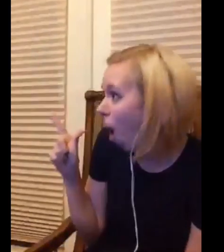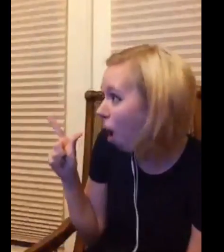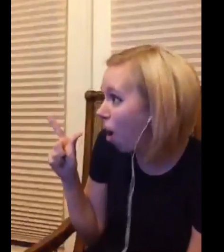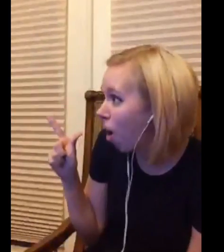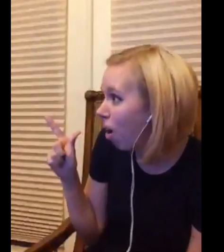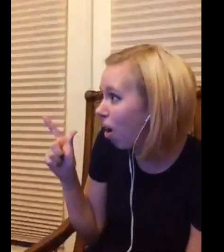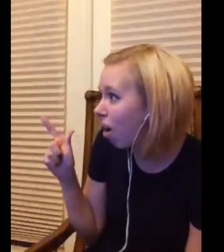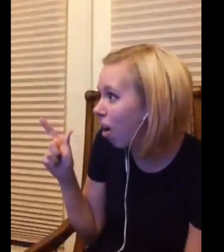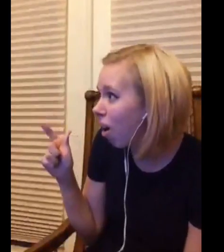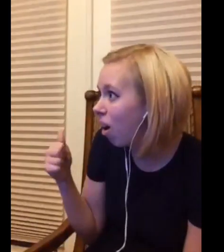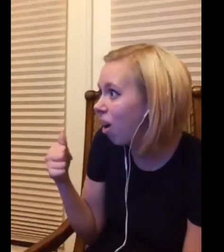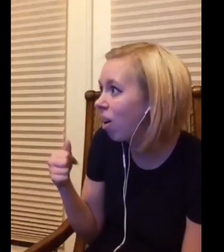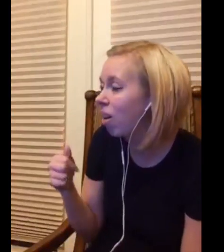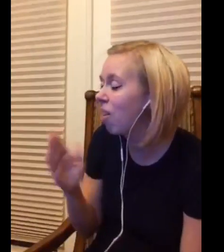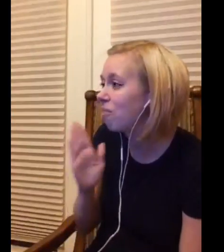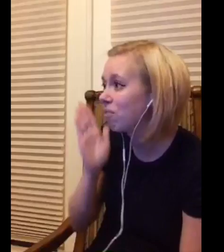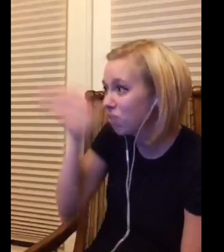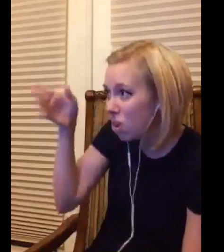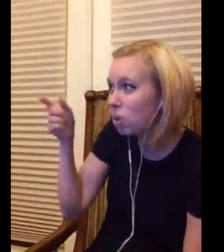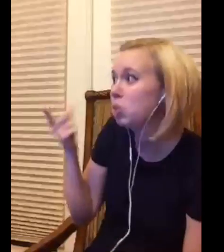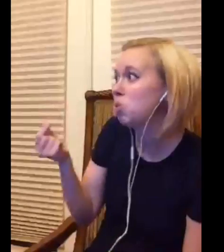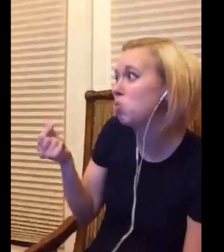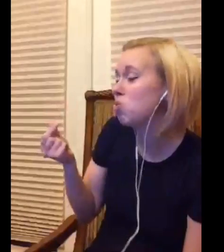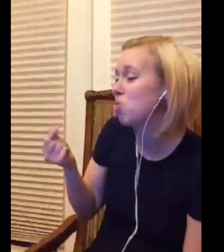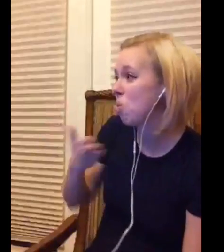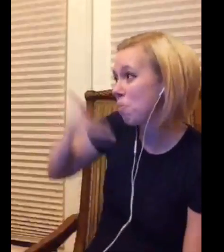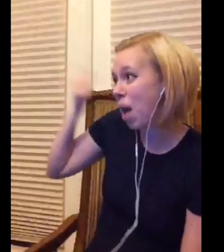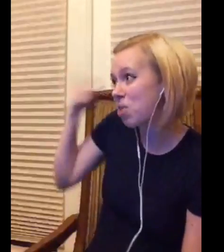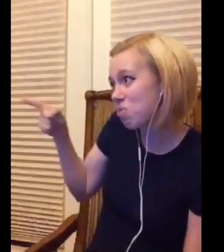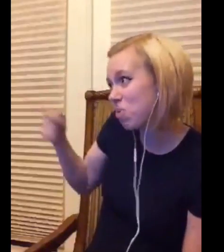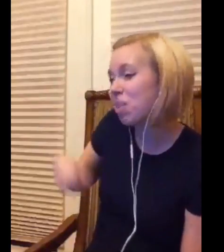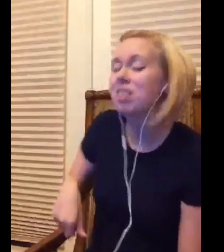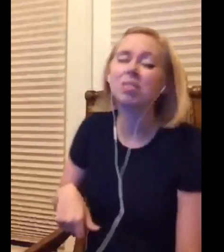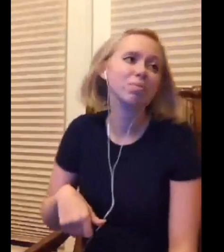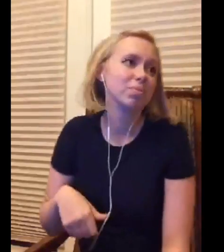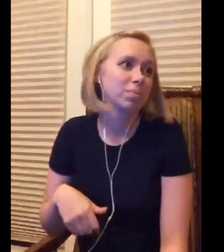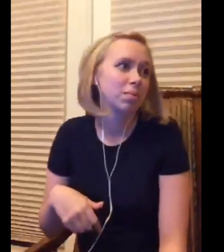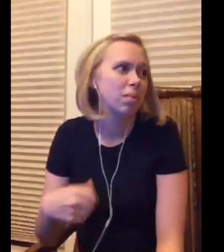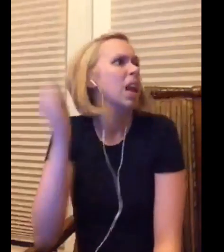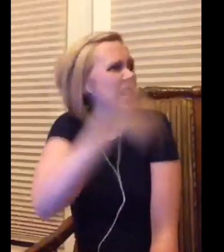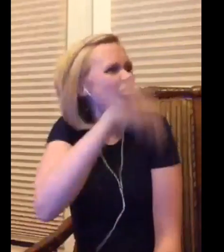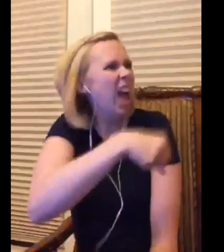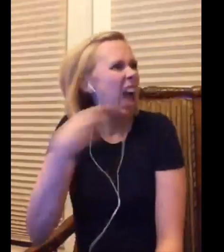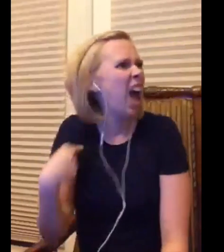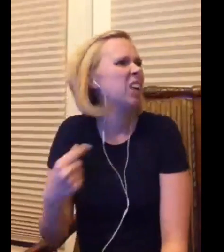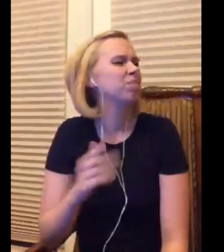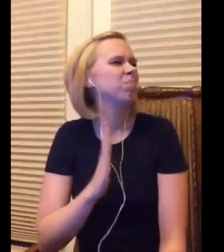see, -18 sucks all the life out of you. +2 said, I ain't all bad.